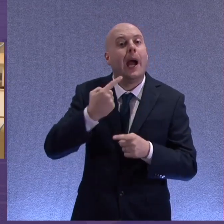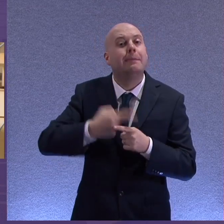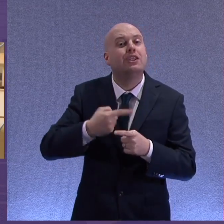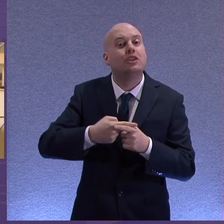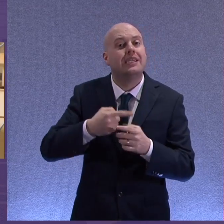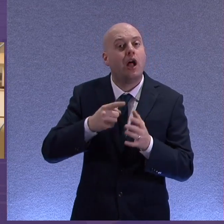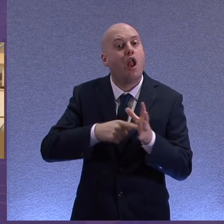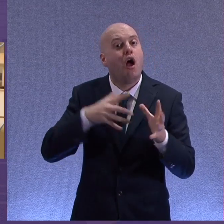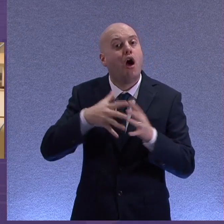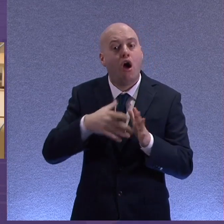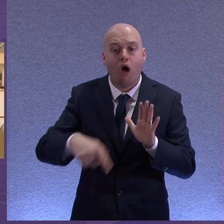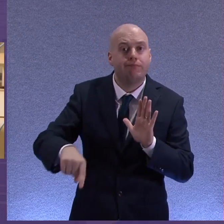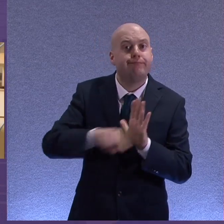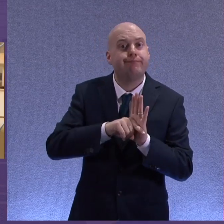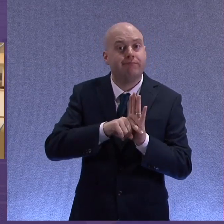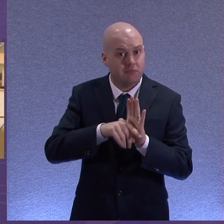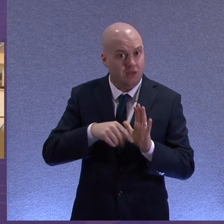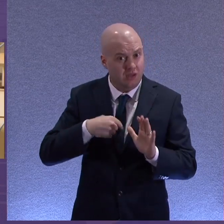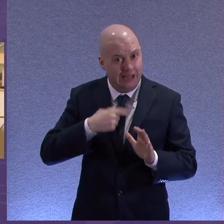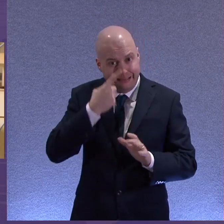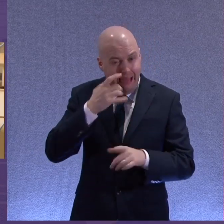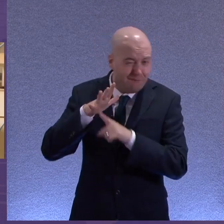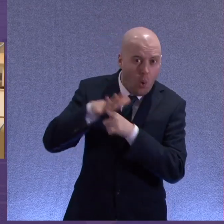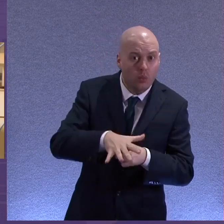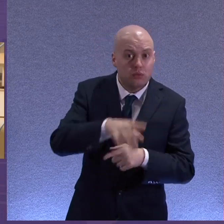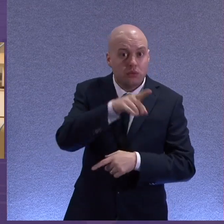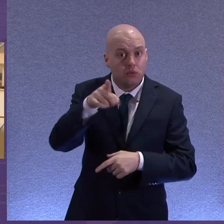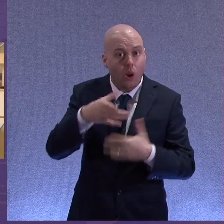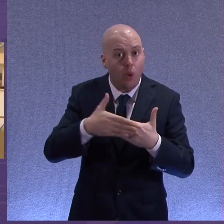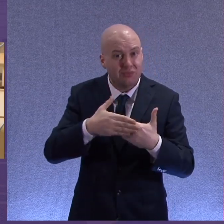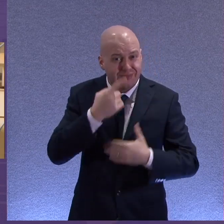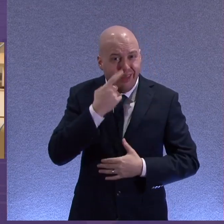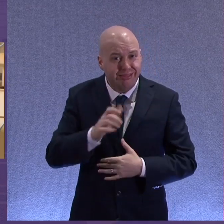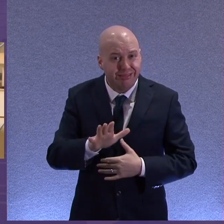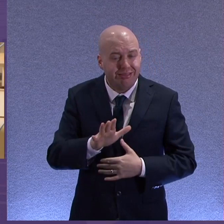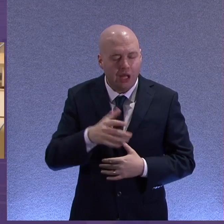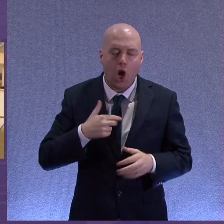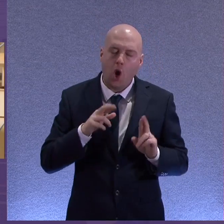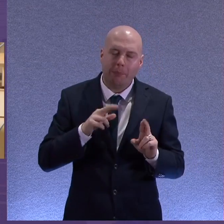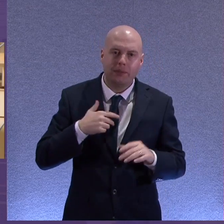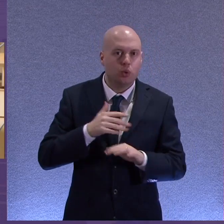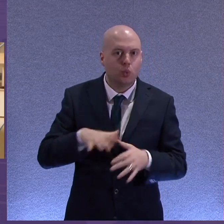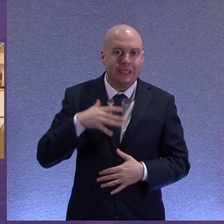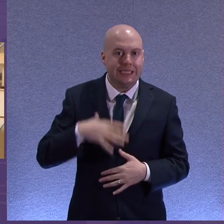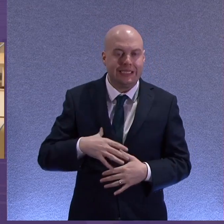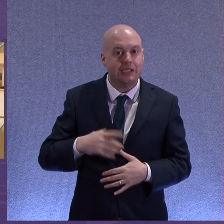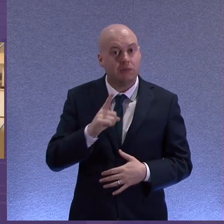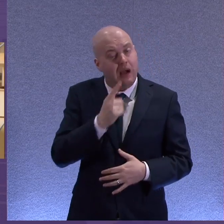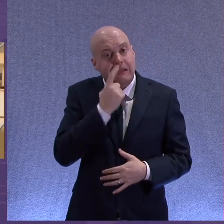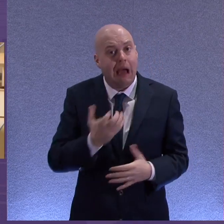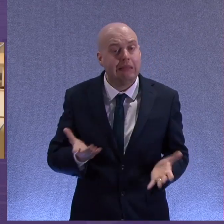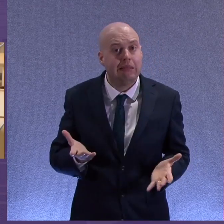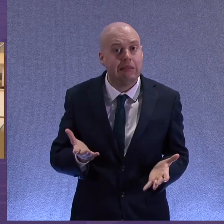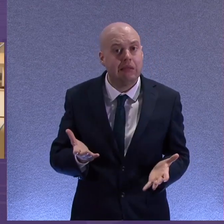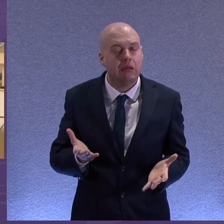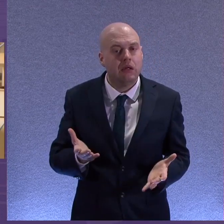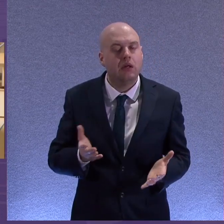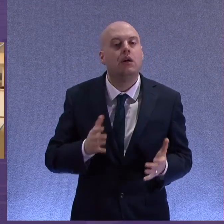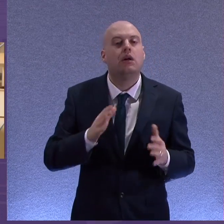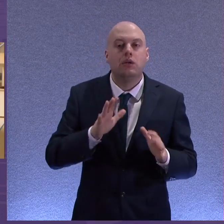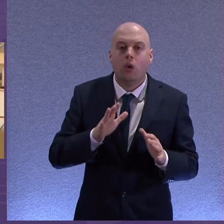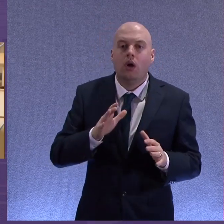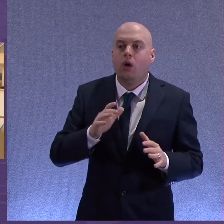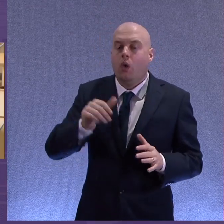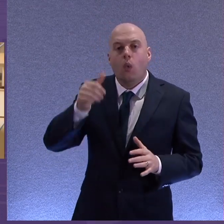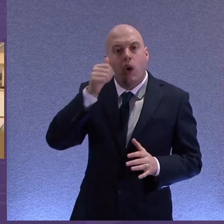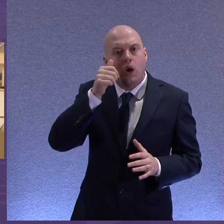enforced if necessary. I fervently hope it will not be necessary. There's, at the other end of the spectrum, categories of business that we